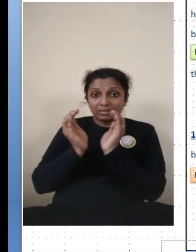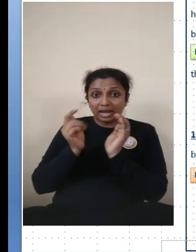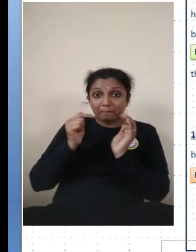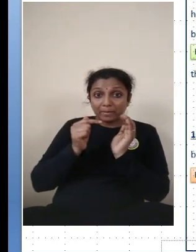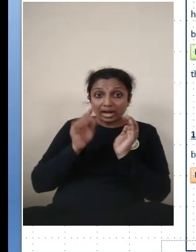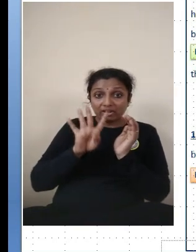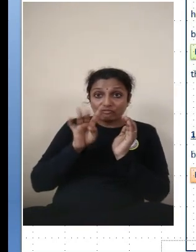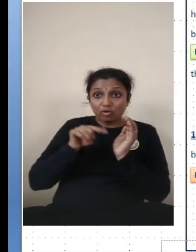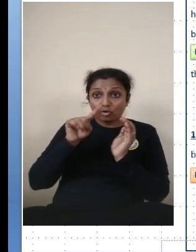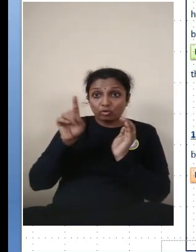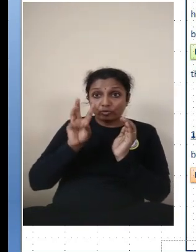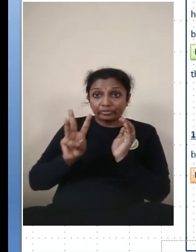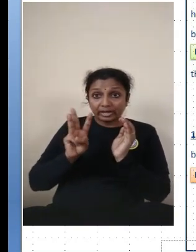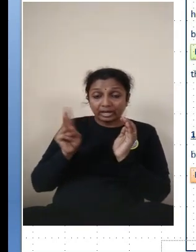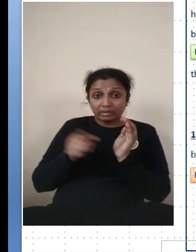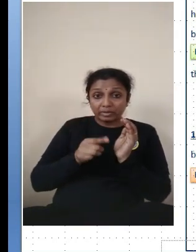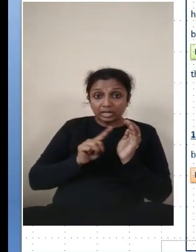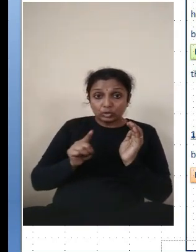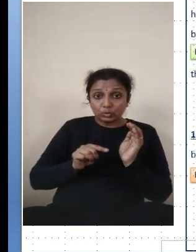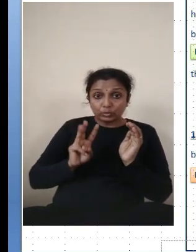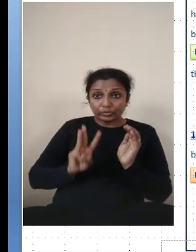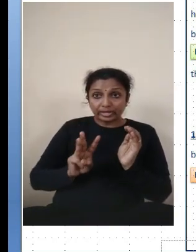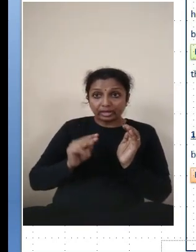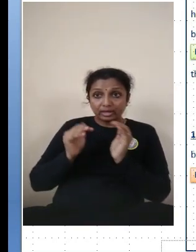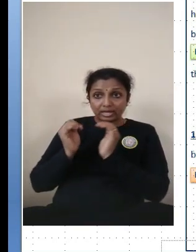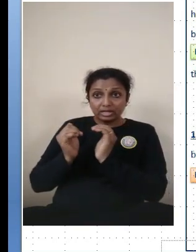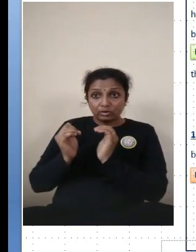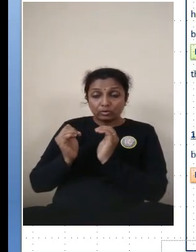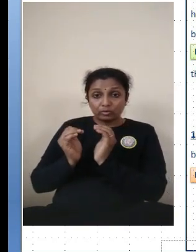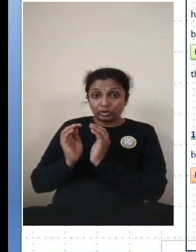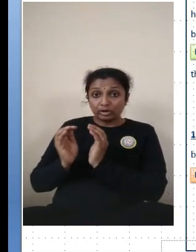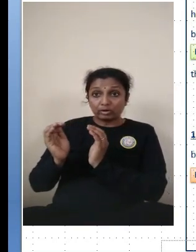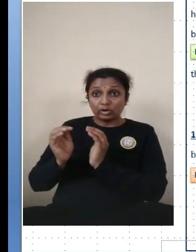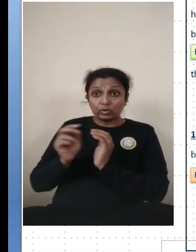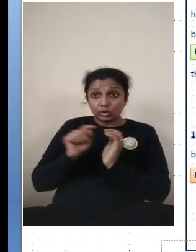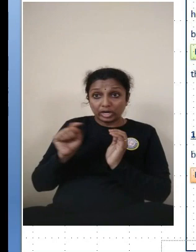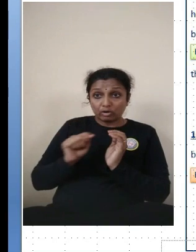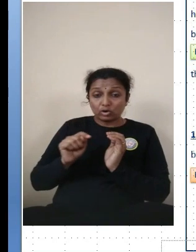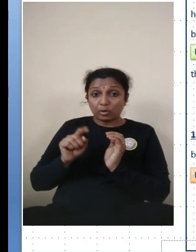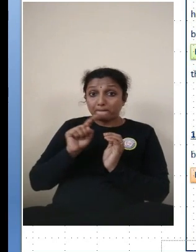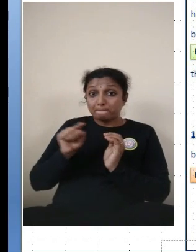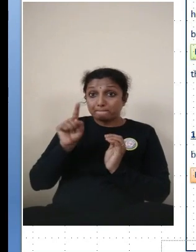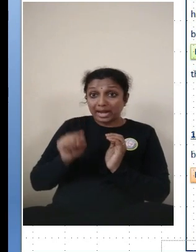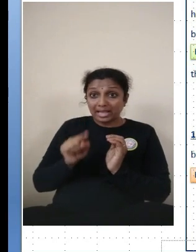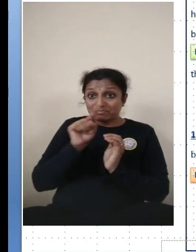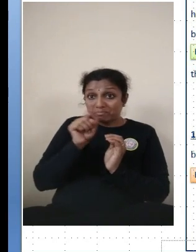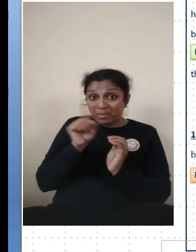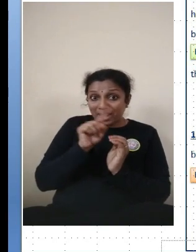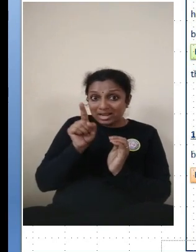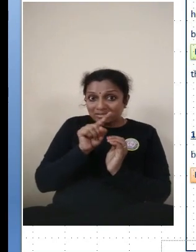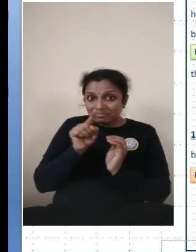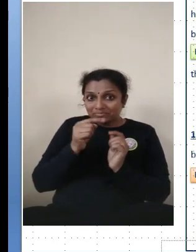2a. So you just put the value of b by minus b by 2a and it becomes 2 root 3.